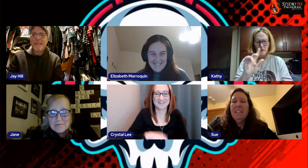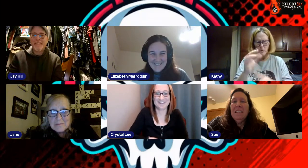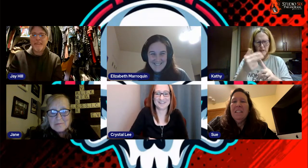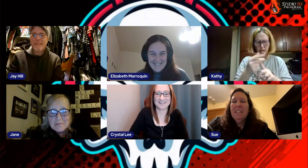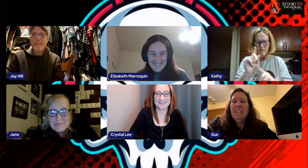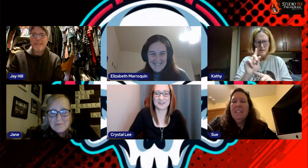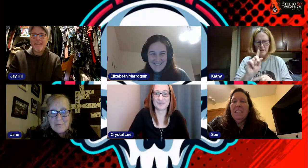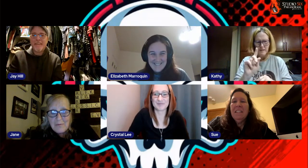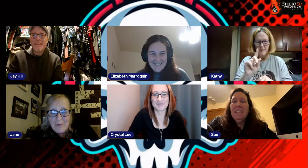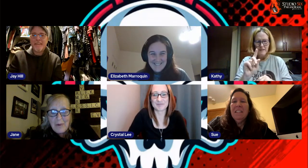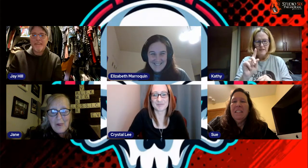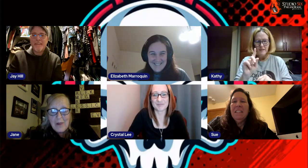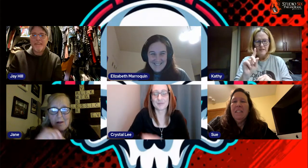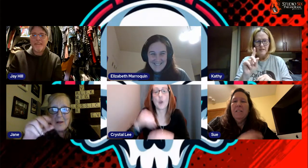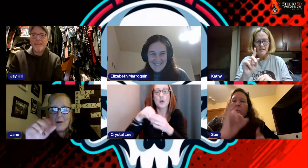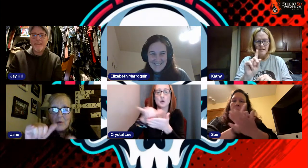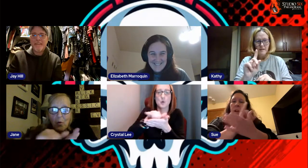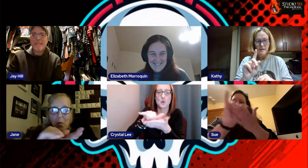Where's the hotel?